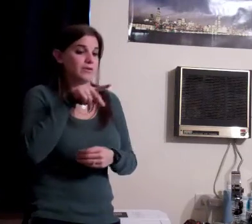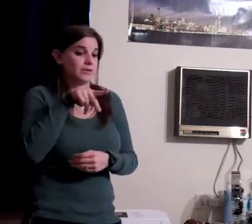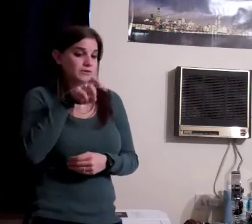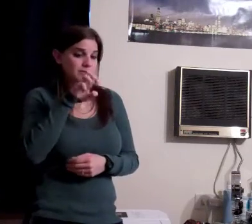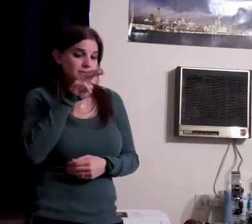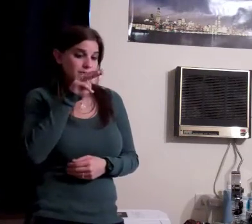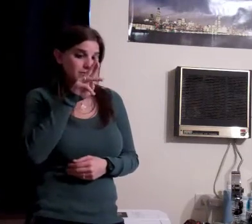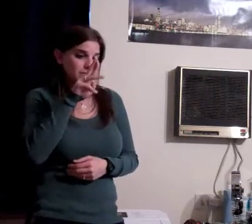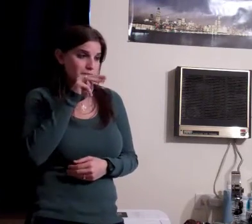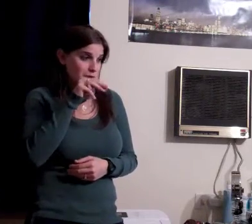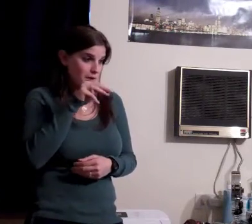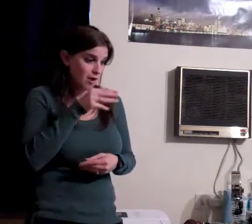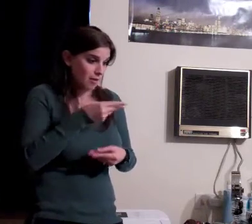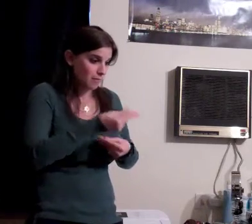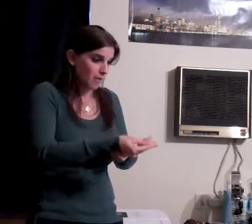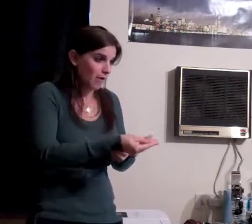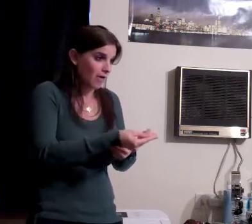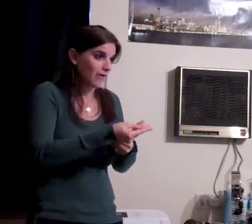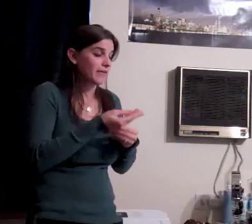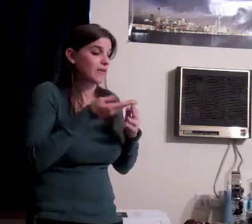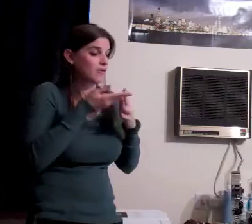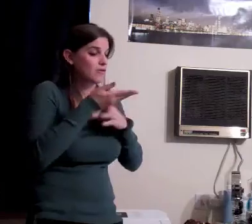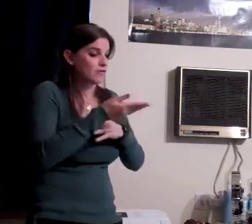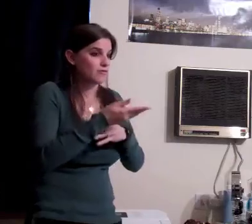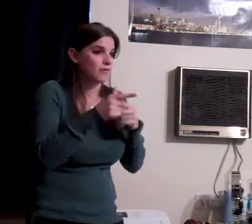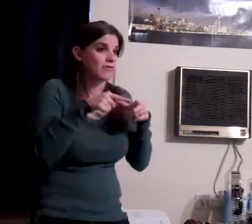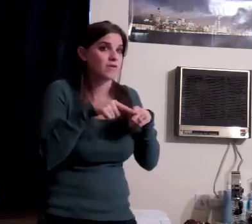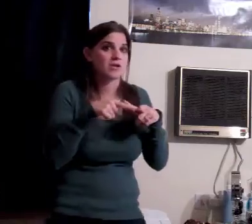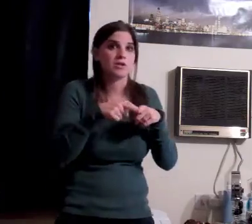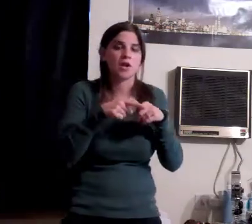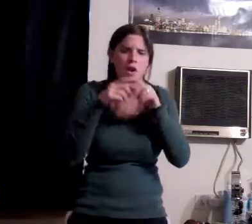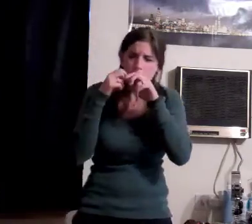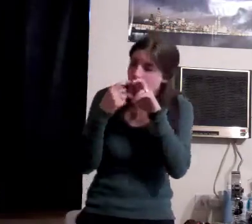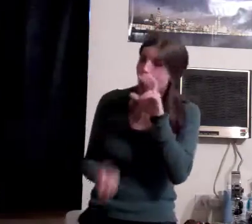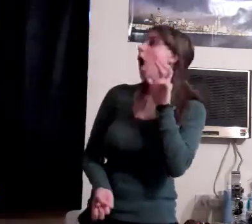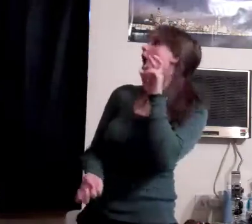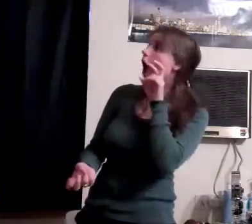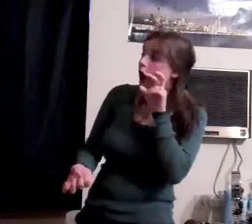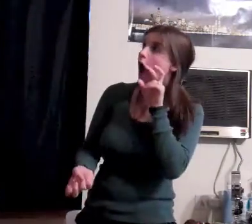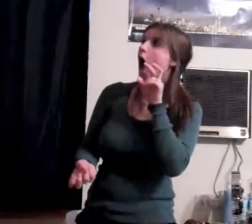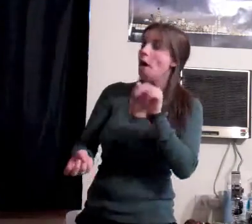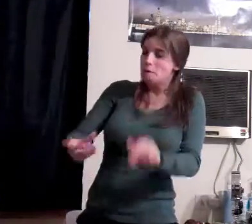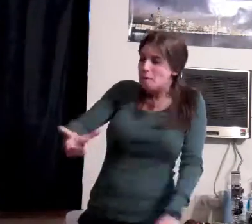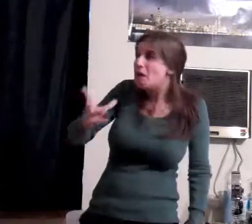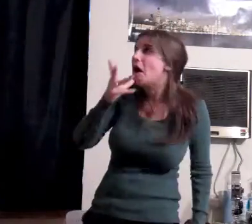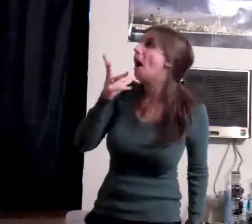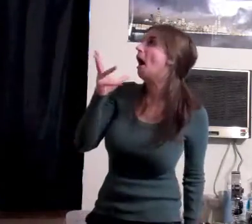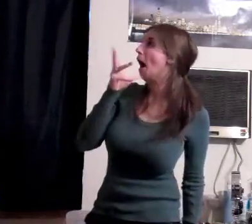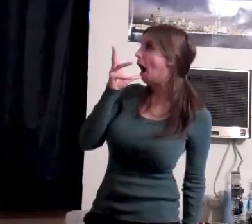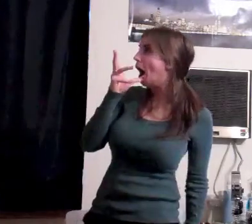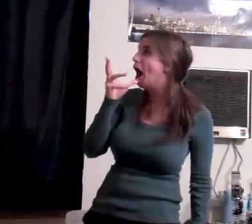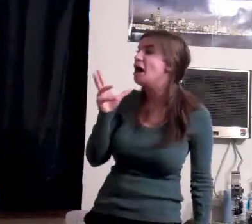go through the woman's vagina. And so we're just eating, and her jaw just drops, and she goes, Mom, where you go